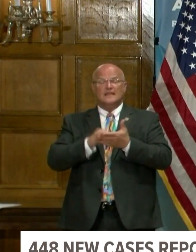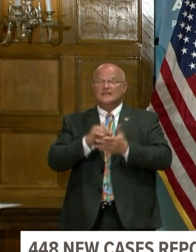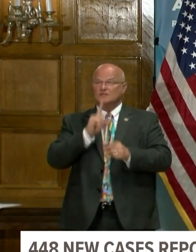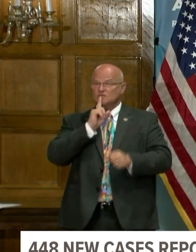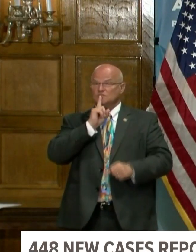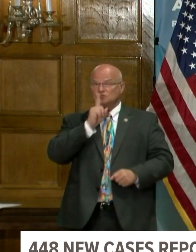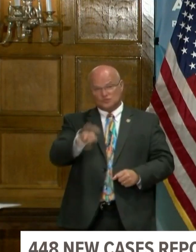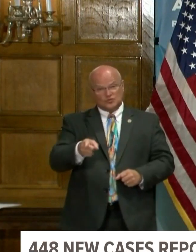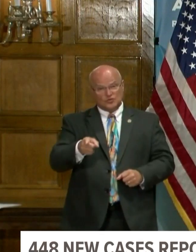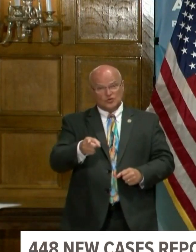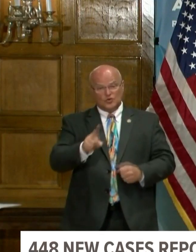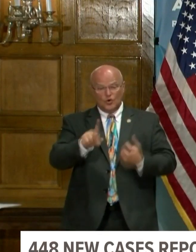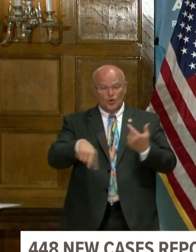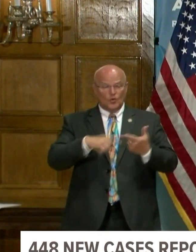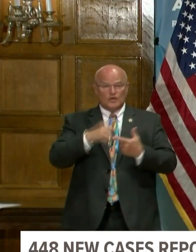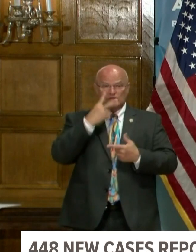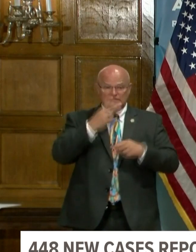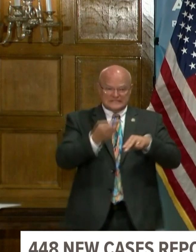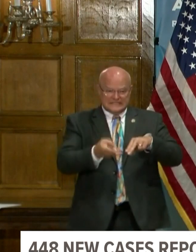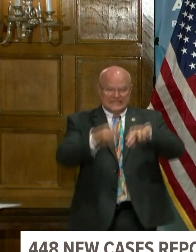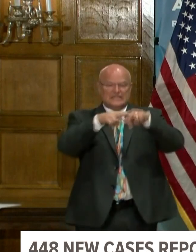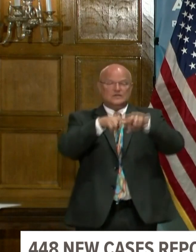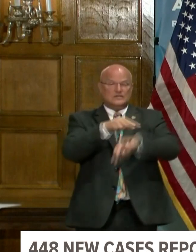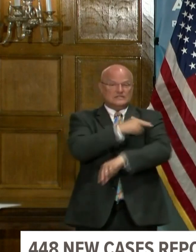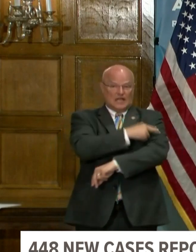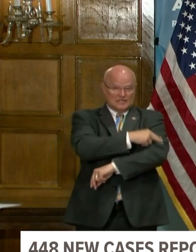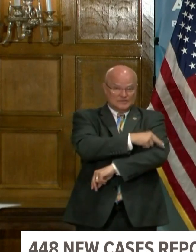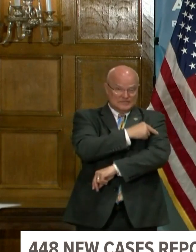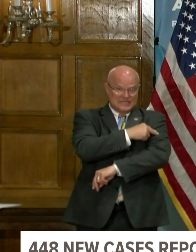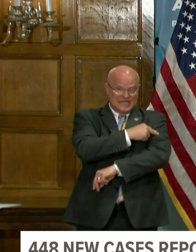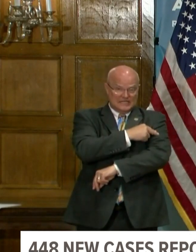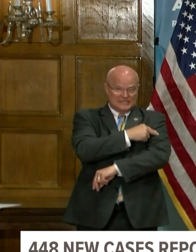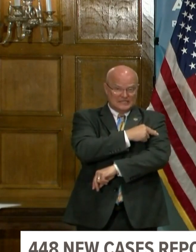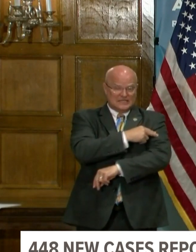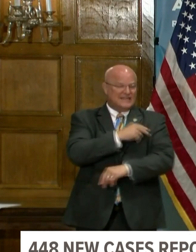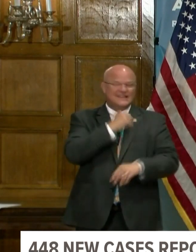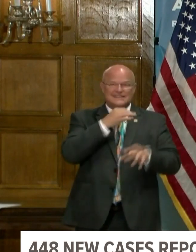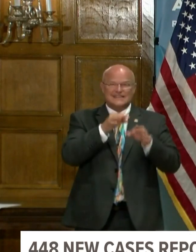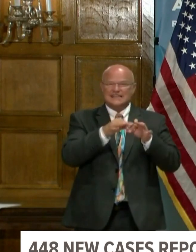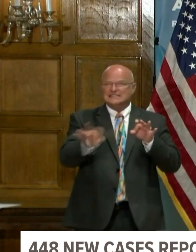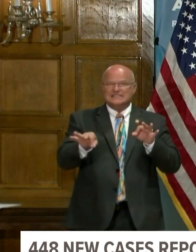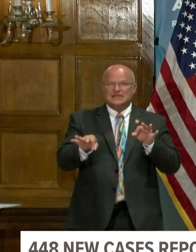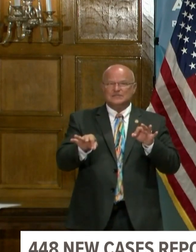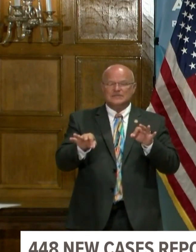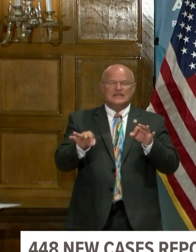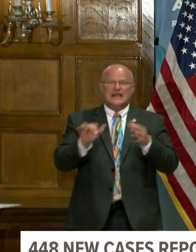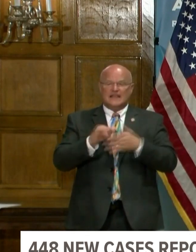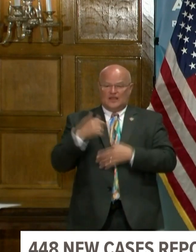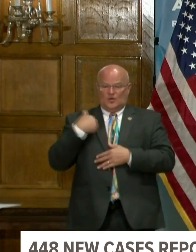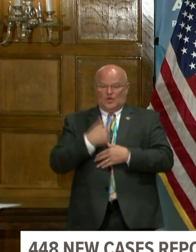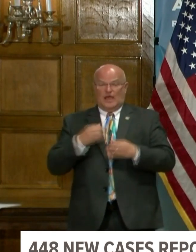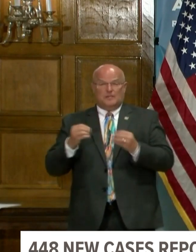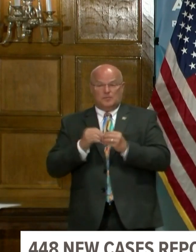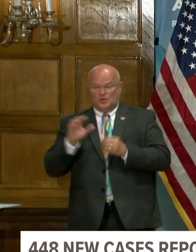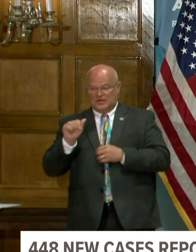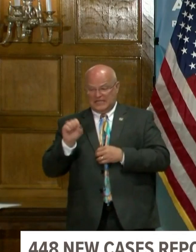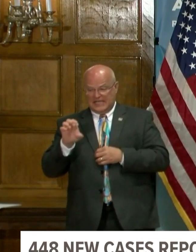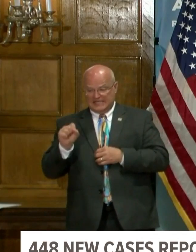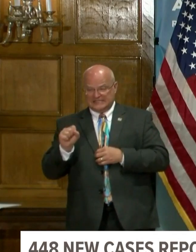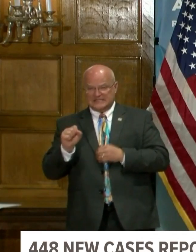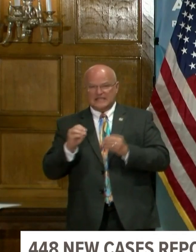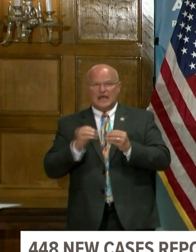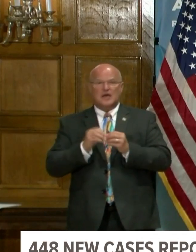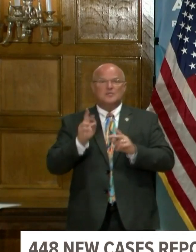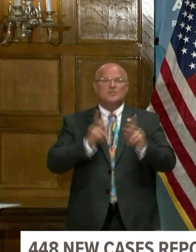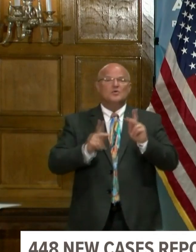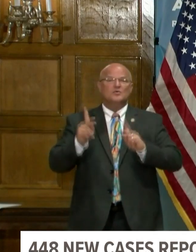absolutely right that whenever you see an increase in hospitalization, that is not simply the fact that we have more cases, it's the fact that